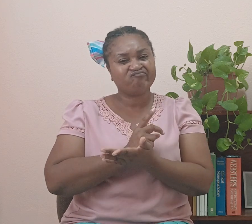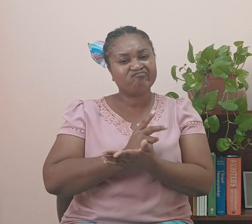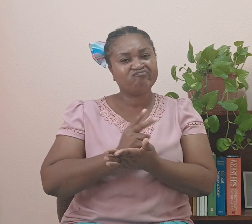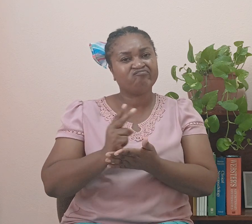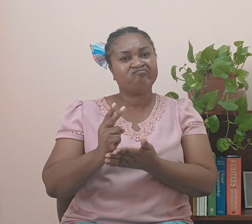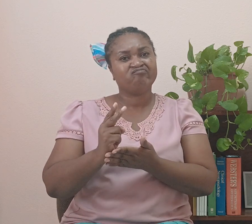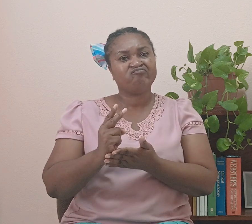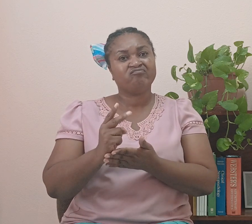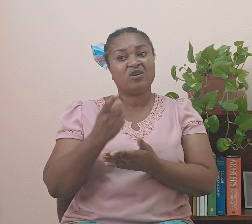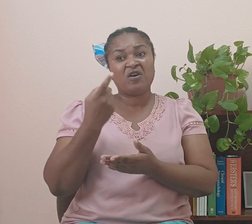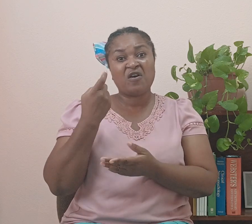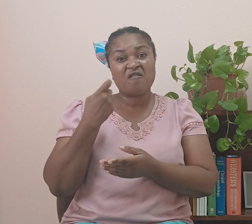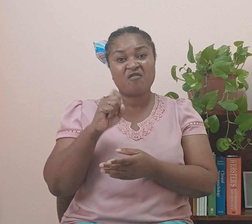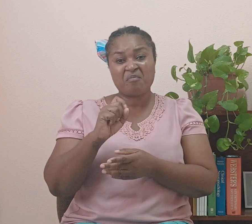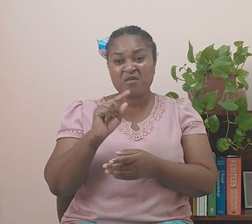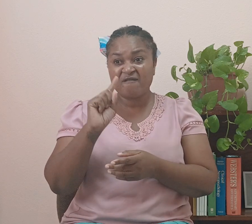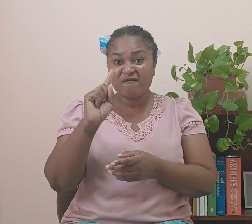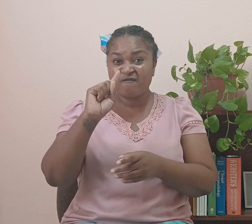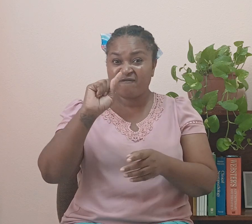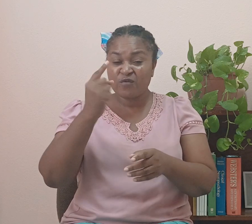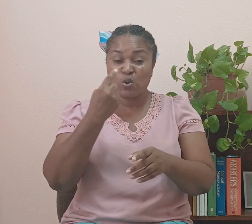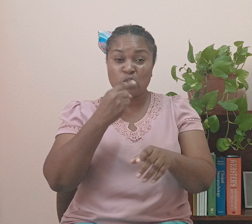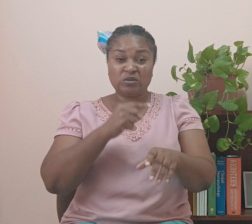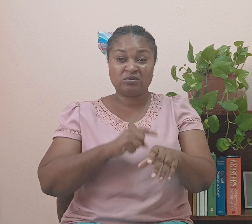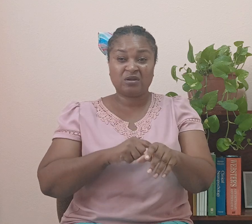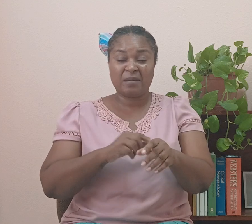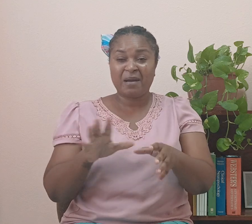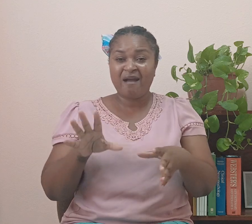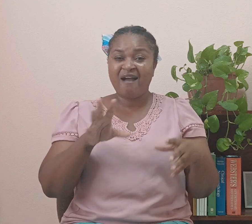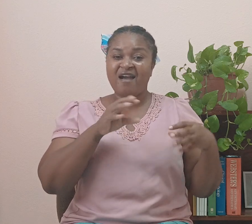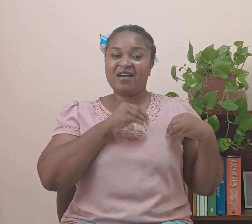I accepted Jesus as my Lord and Saviour.